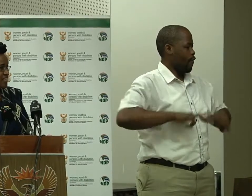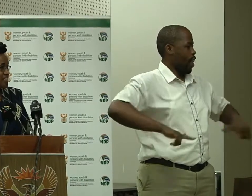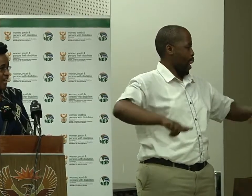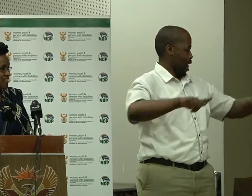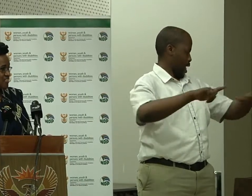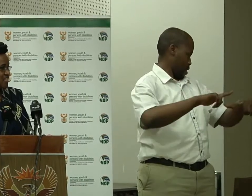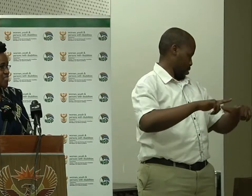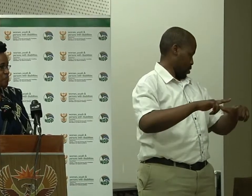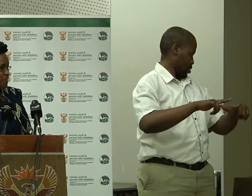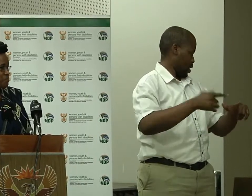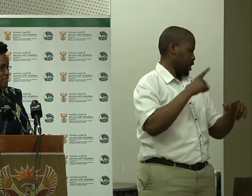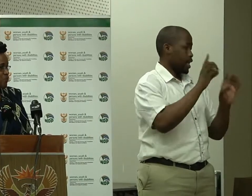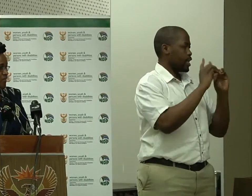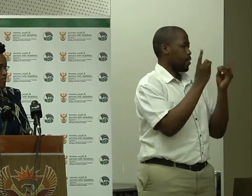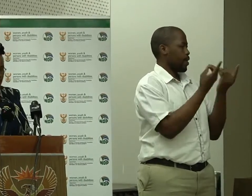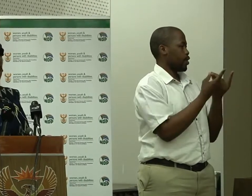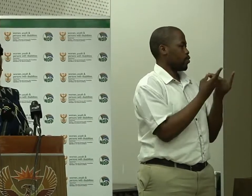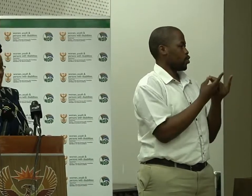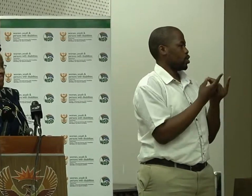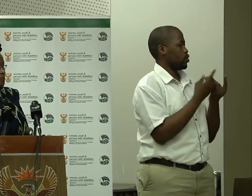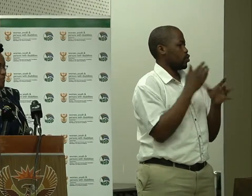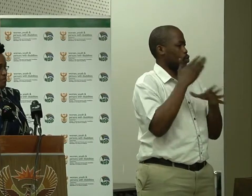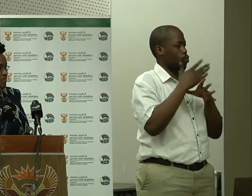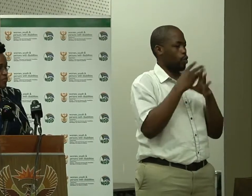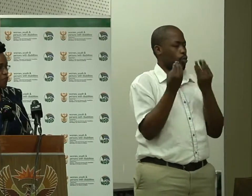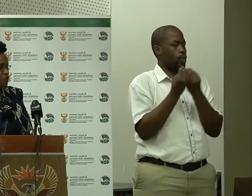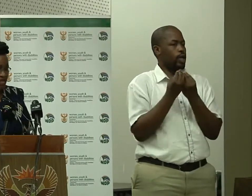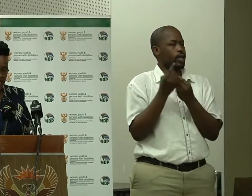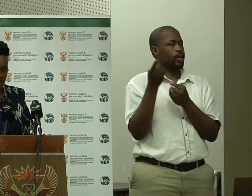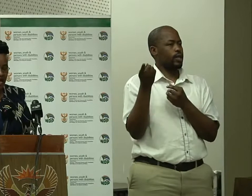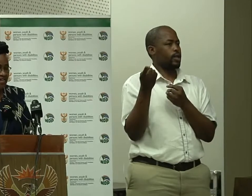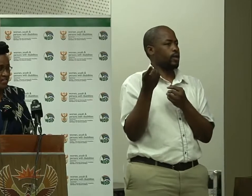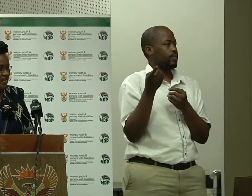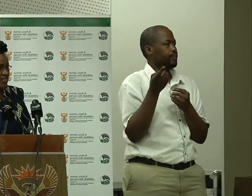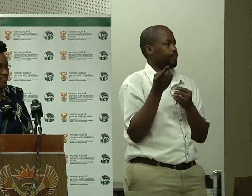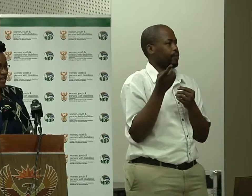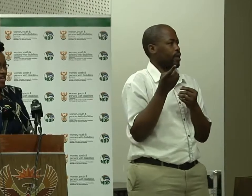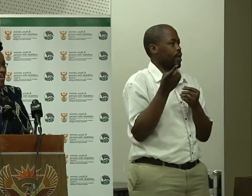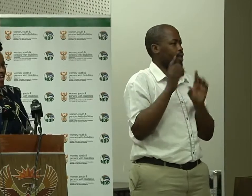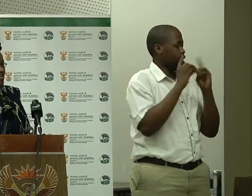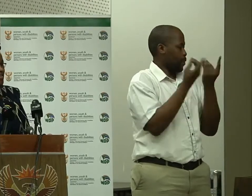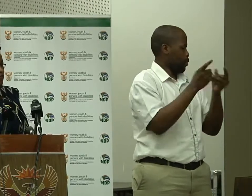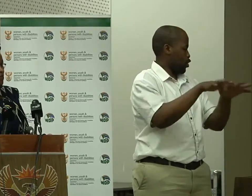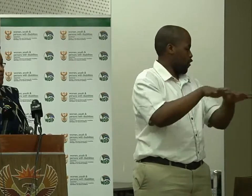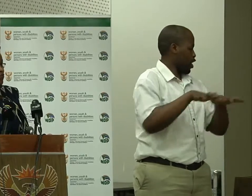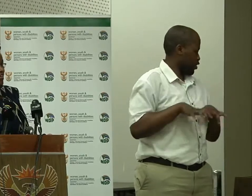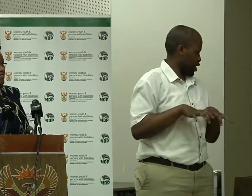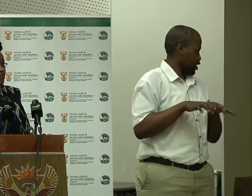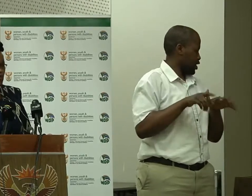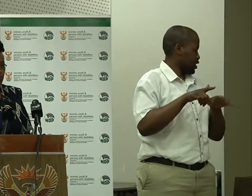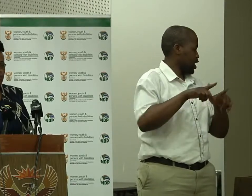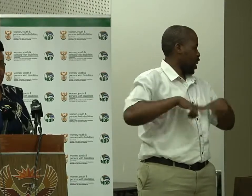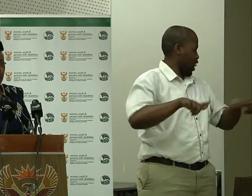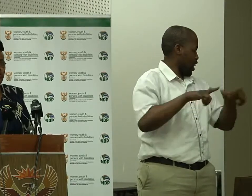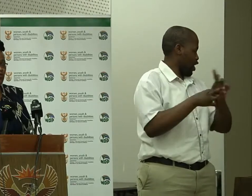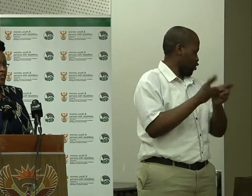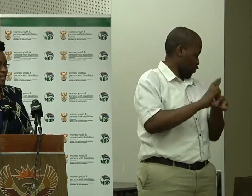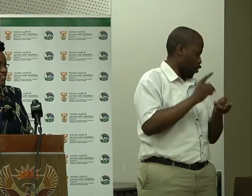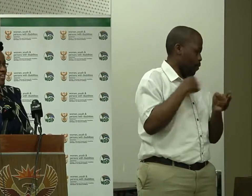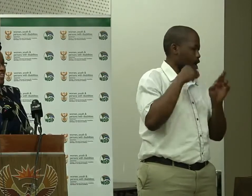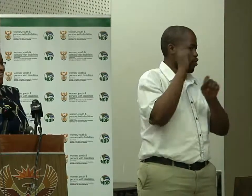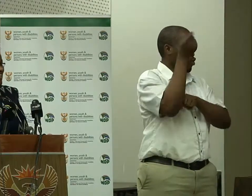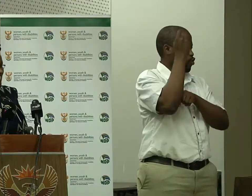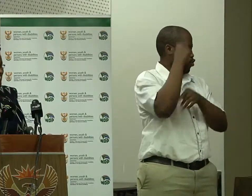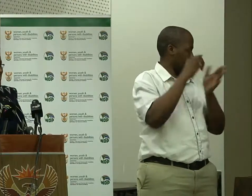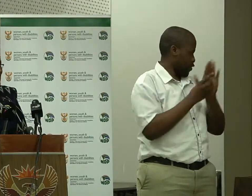land that the department worked with the Department of Agriculture, Land Reform and Rural Development to ensure